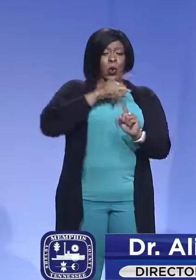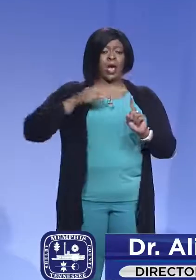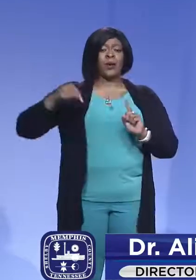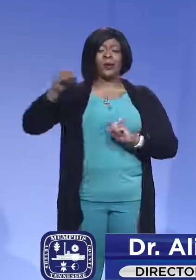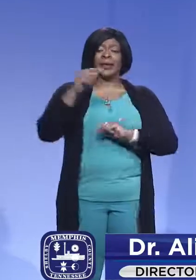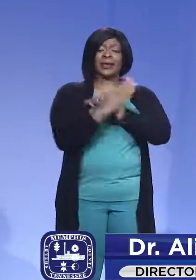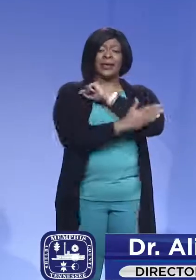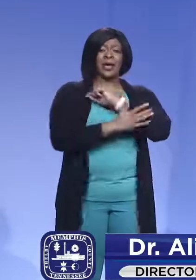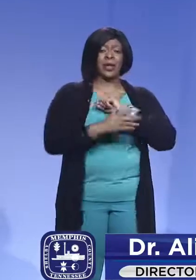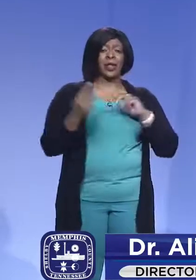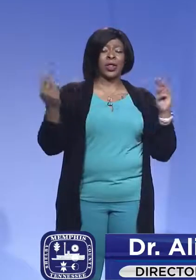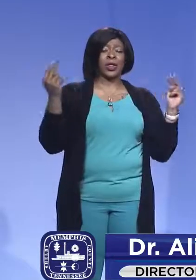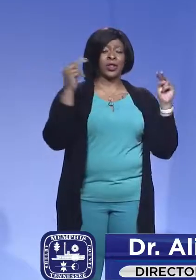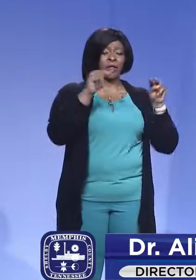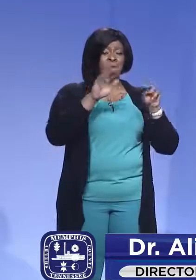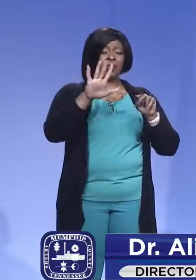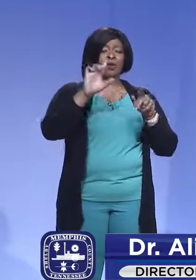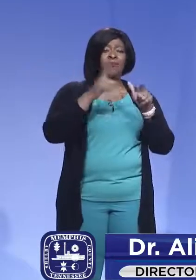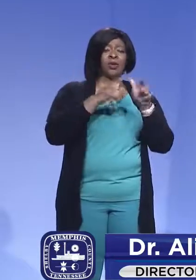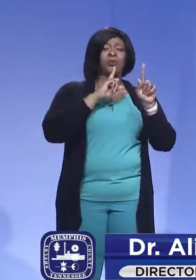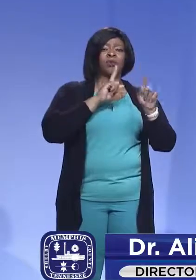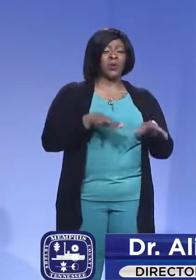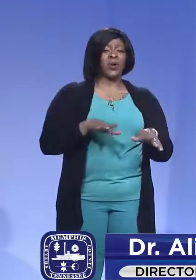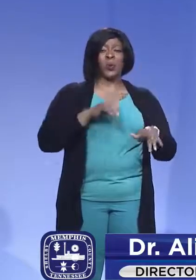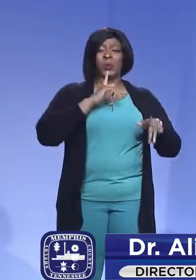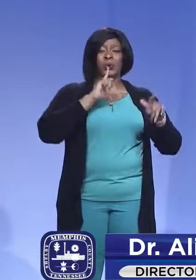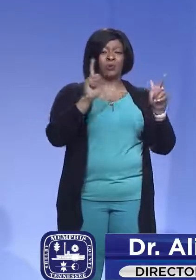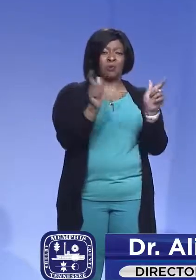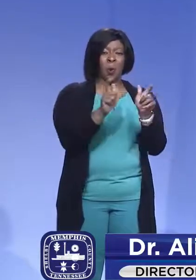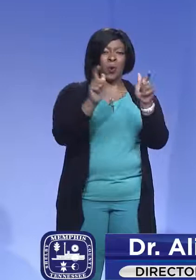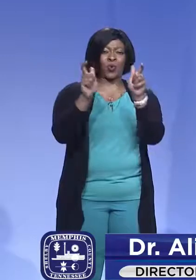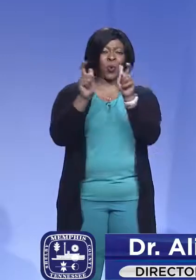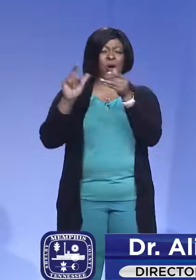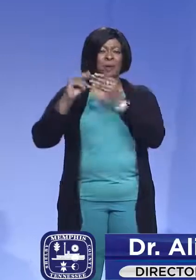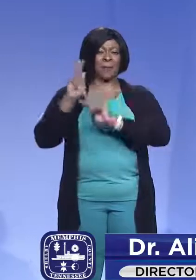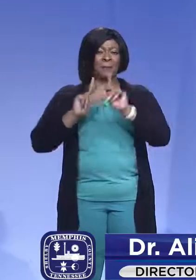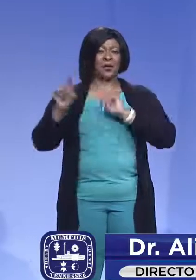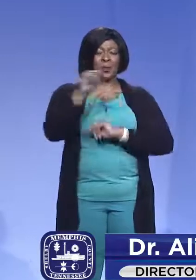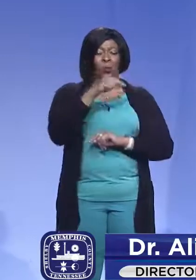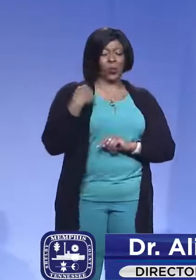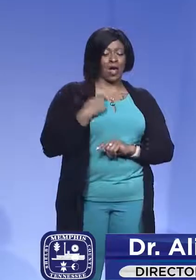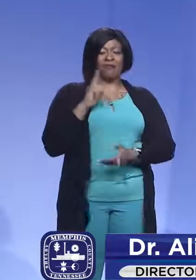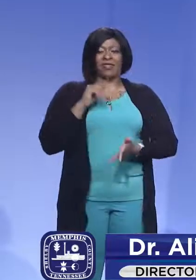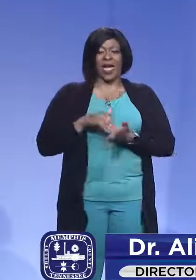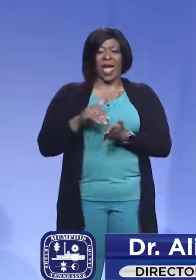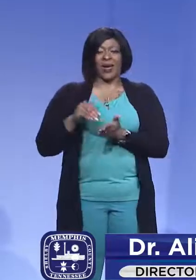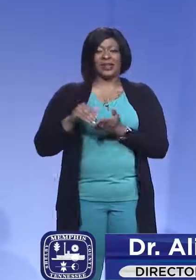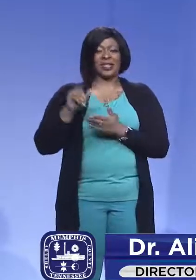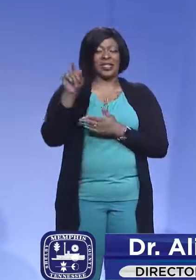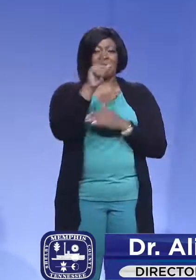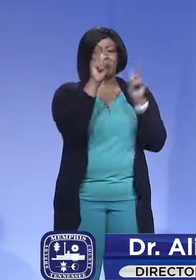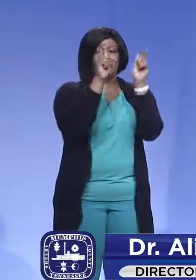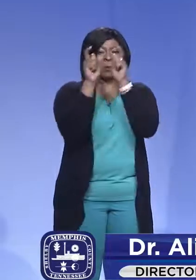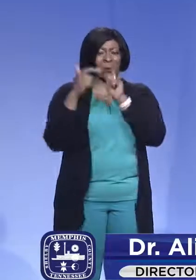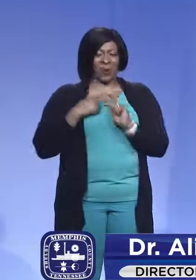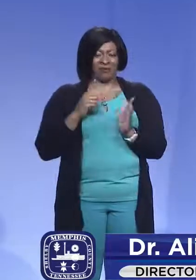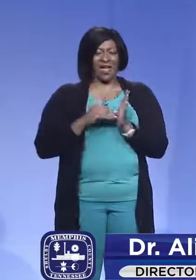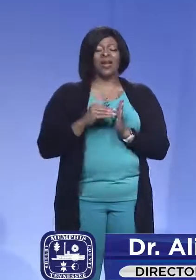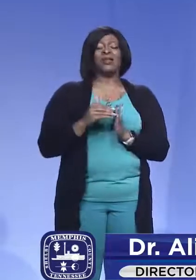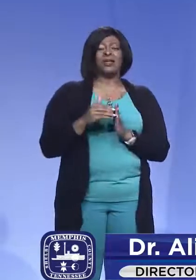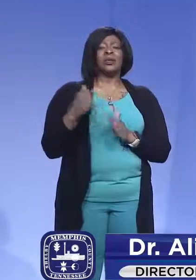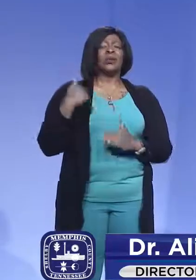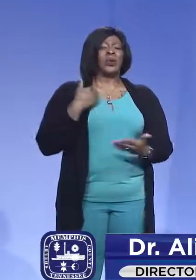when they look at their first responders, that's really a small number of people. Well, we may have thousands, and so we will likely be